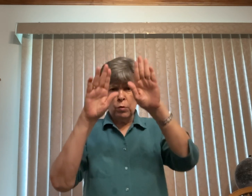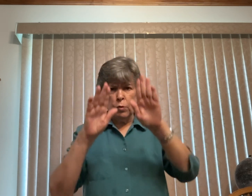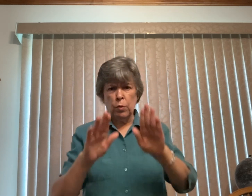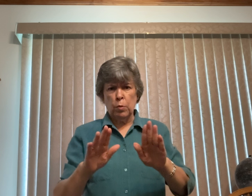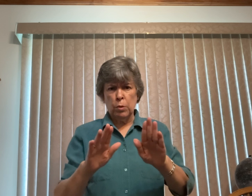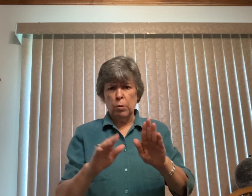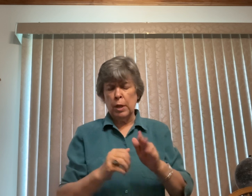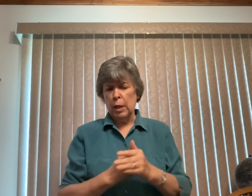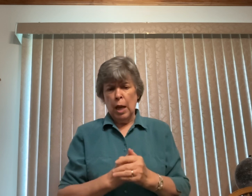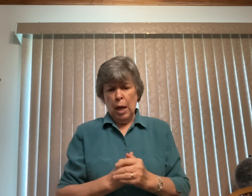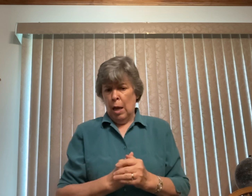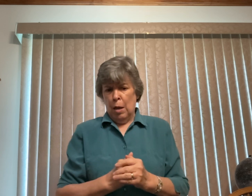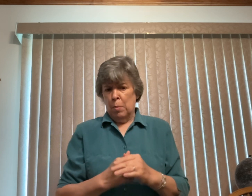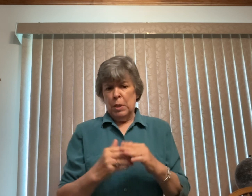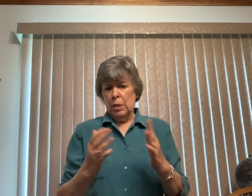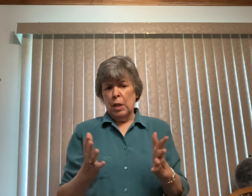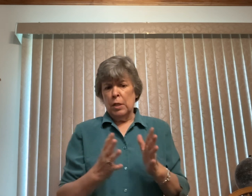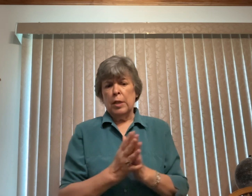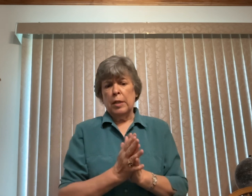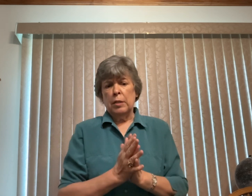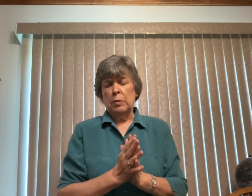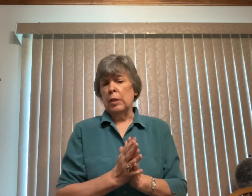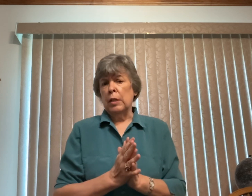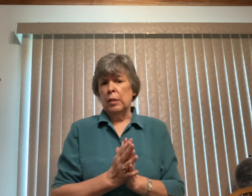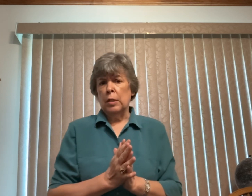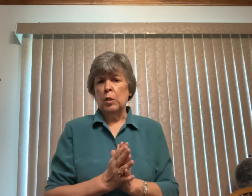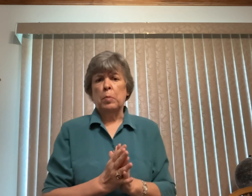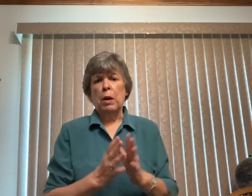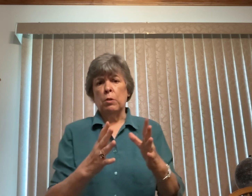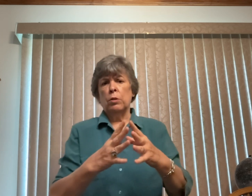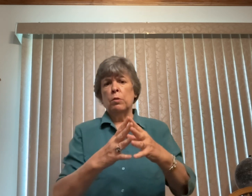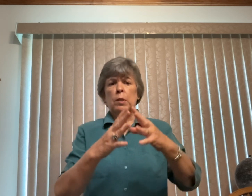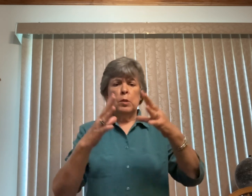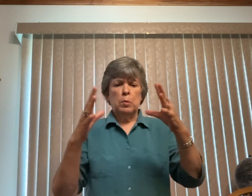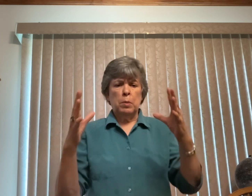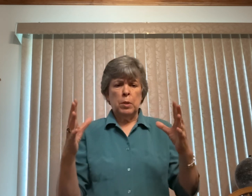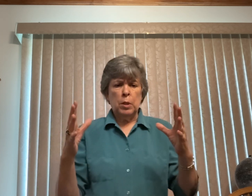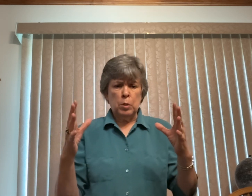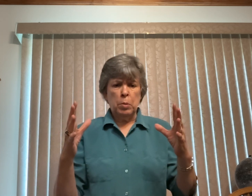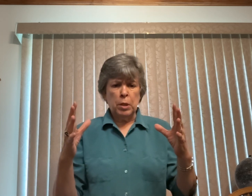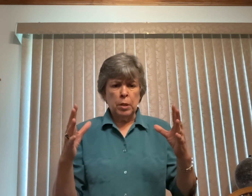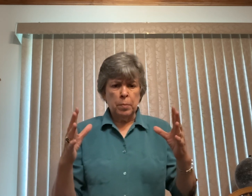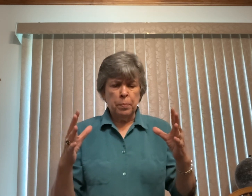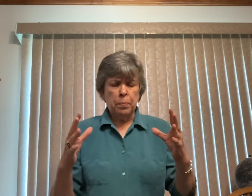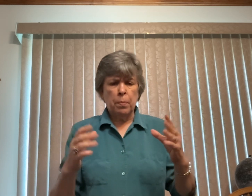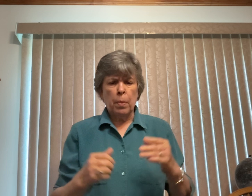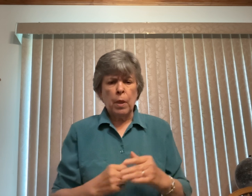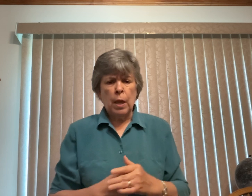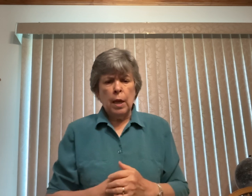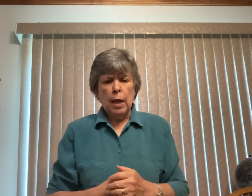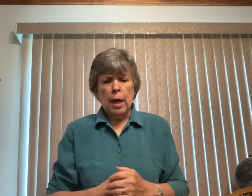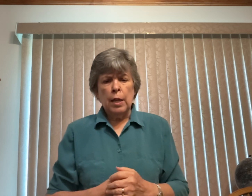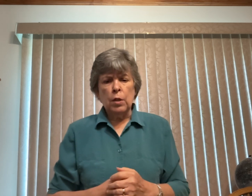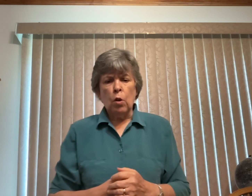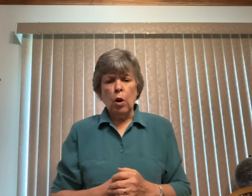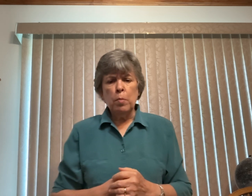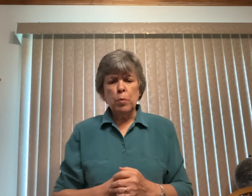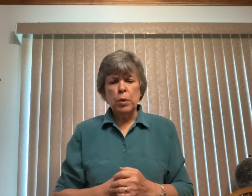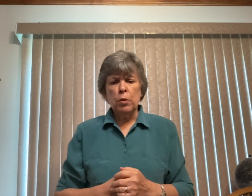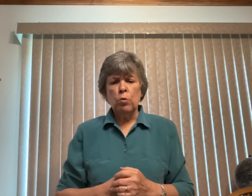for the word great, but not in the case of Satan and his power. So it's big. And armed with